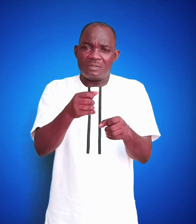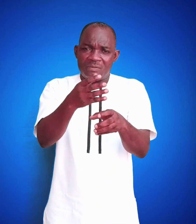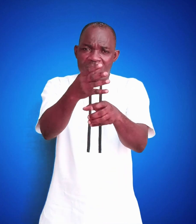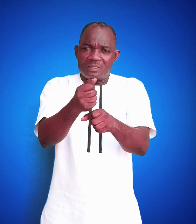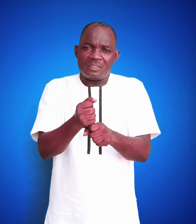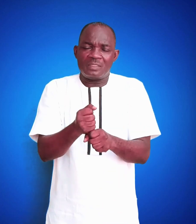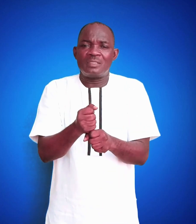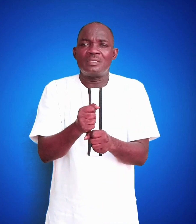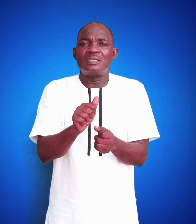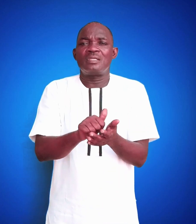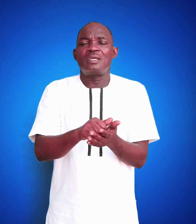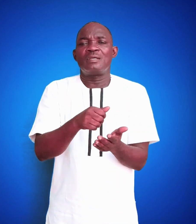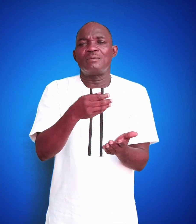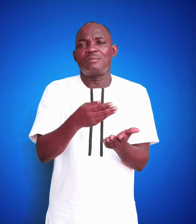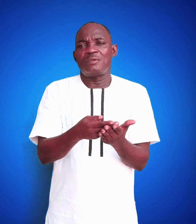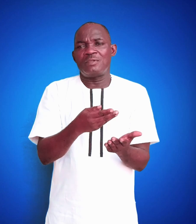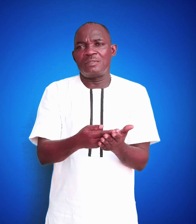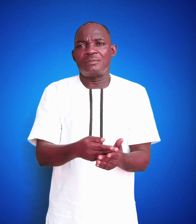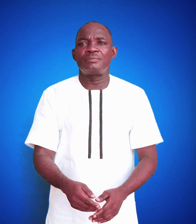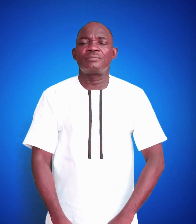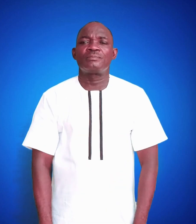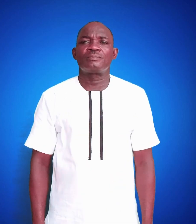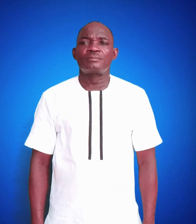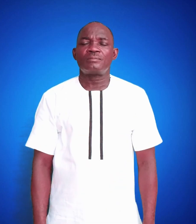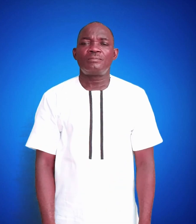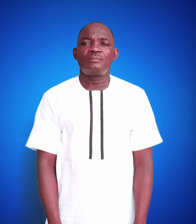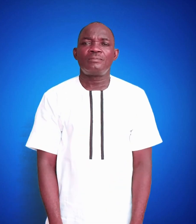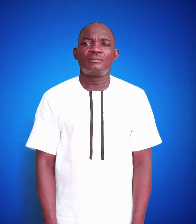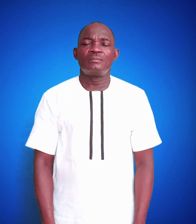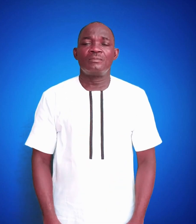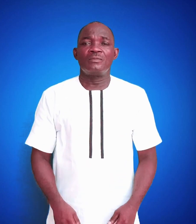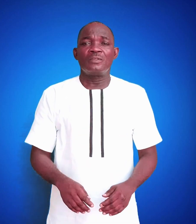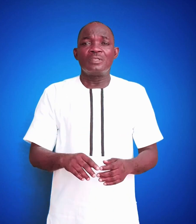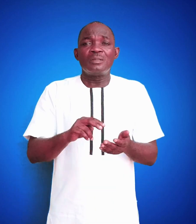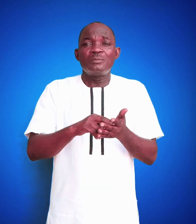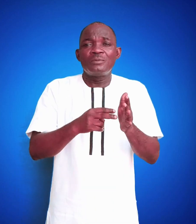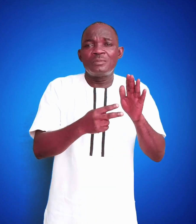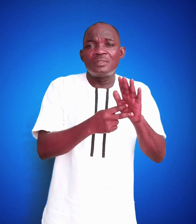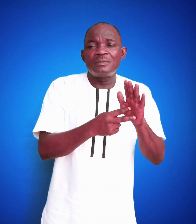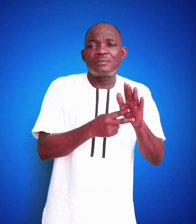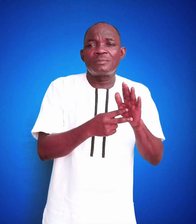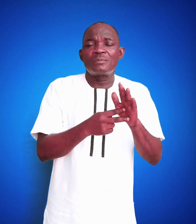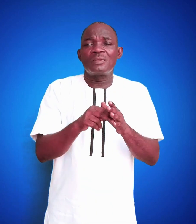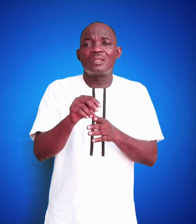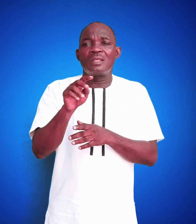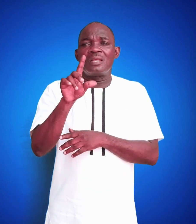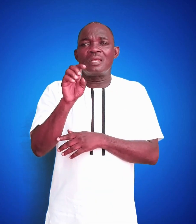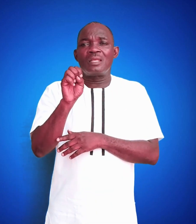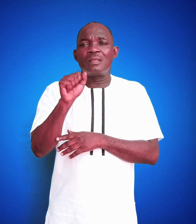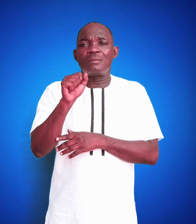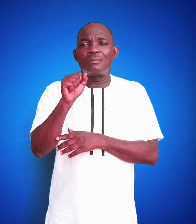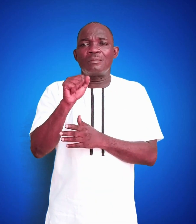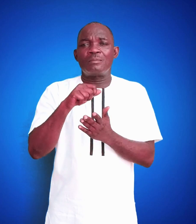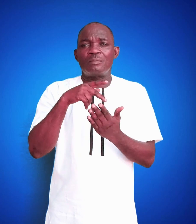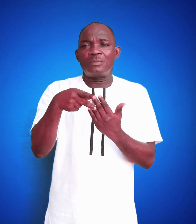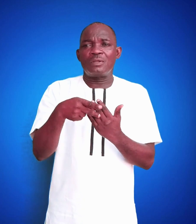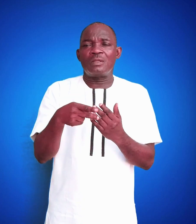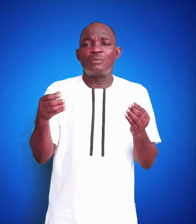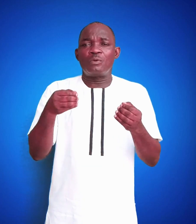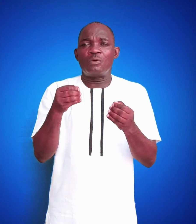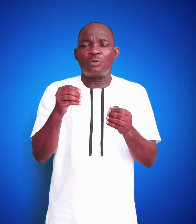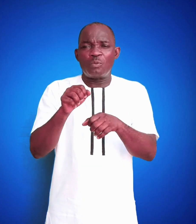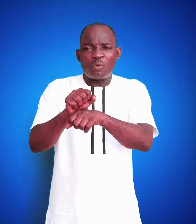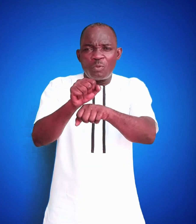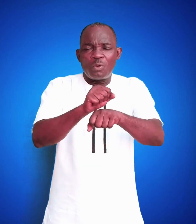cash out their money. Thus, LEAP program